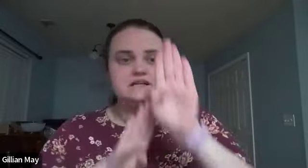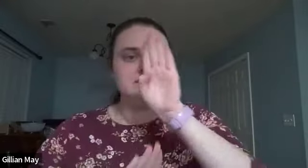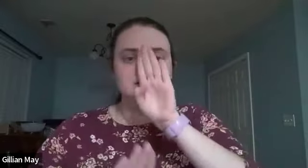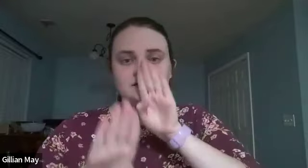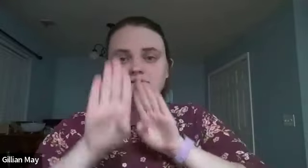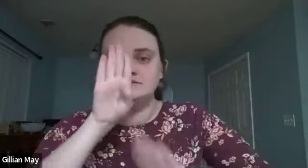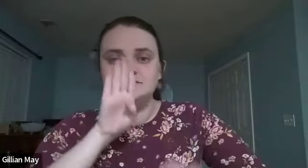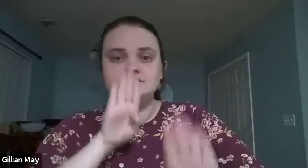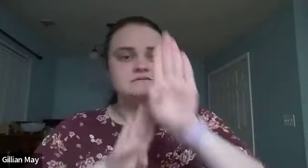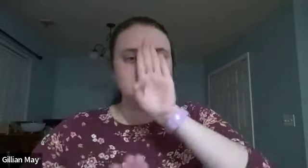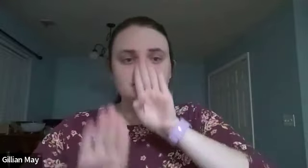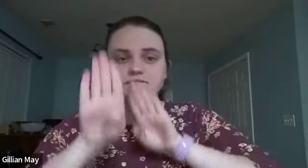frustrated.